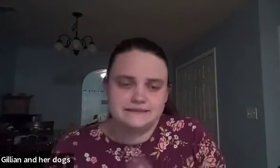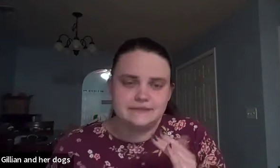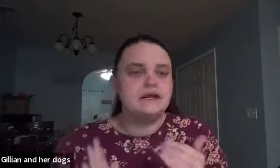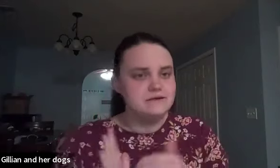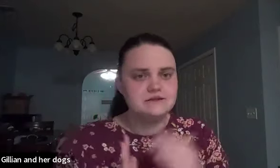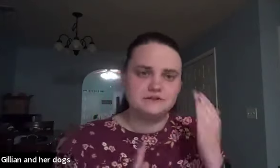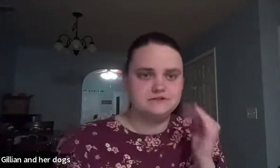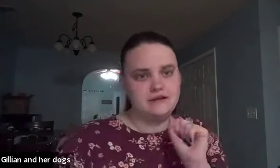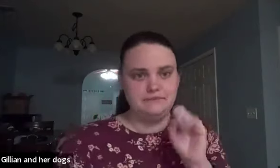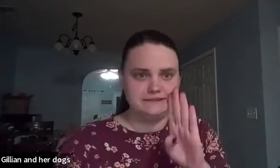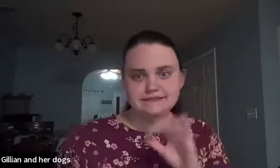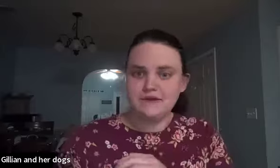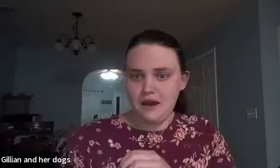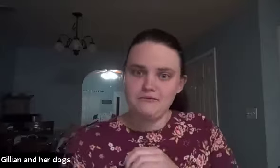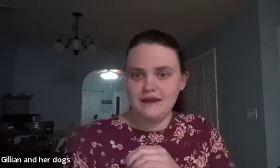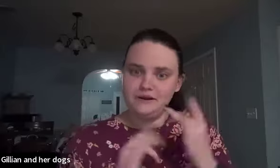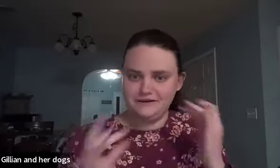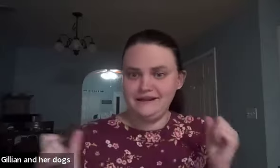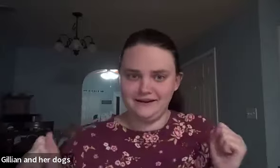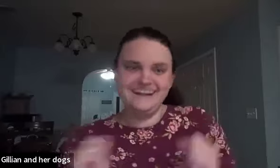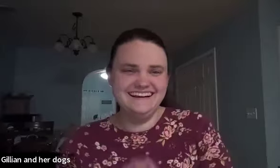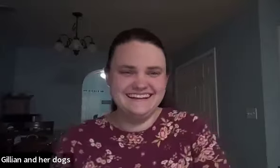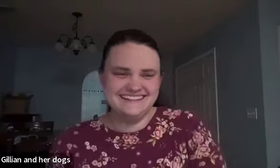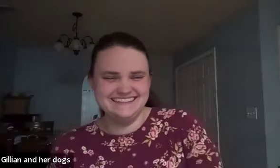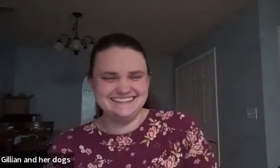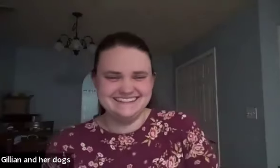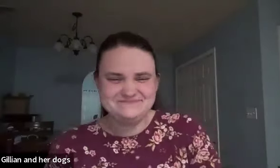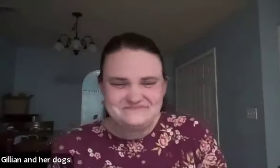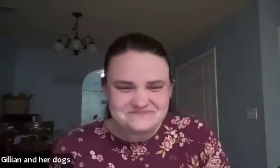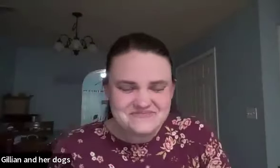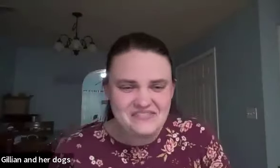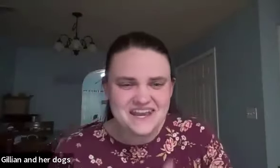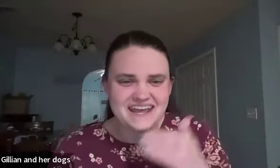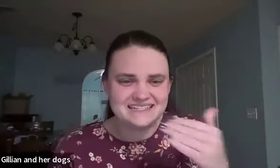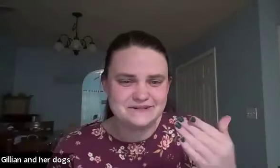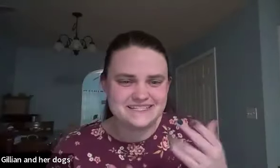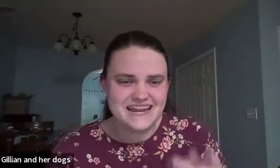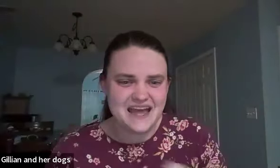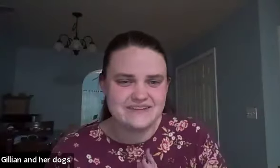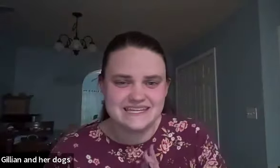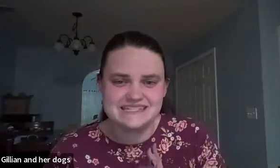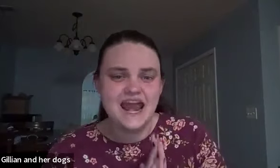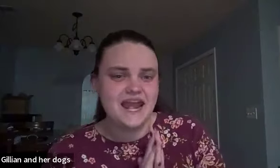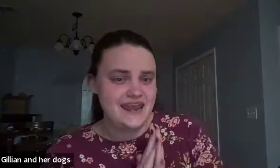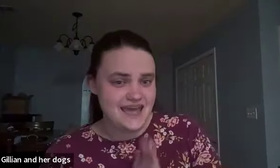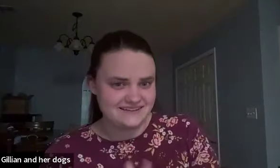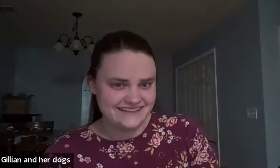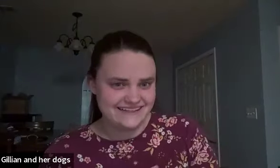Okay, someone else also knows her ABCs. All right, we're good here. And the next person I have is